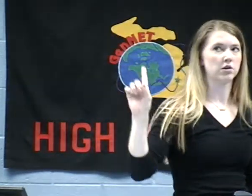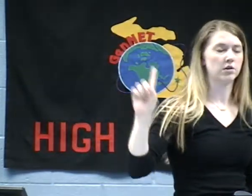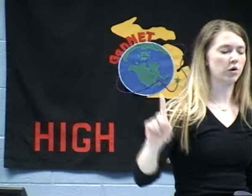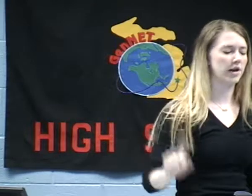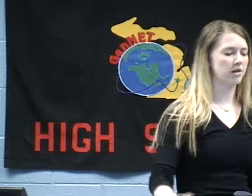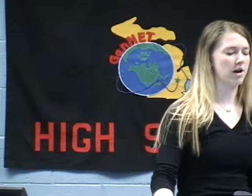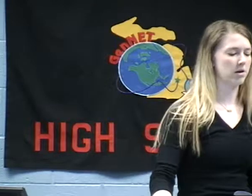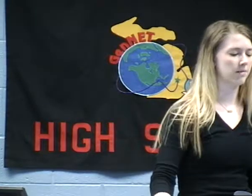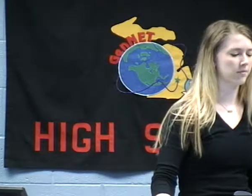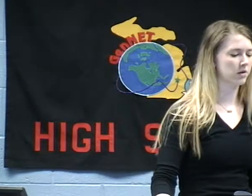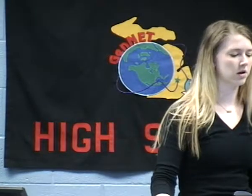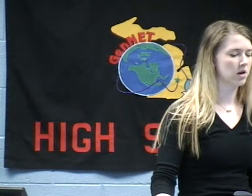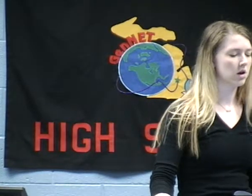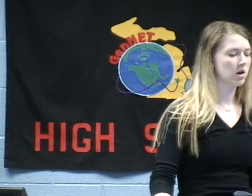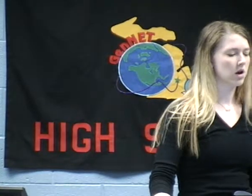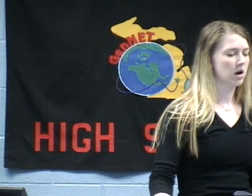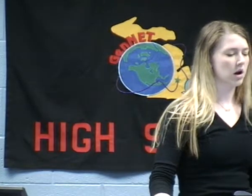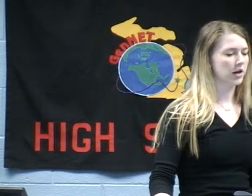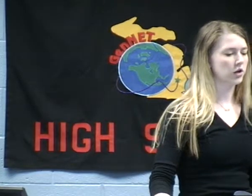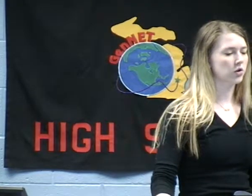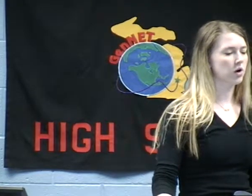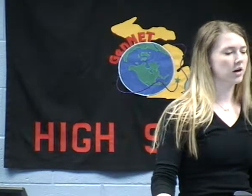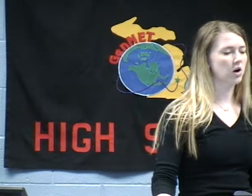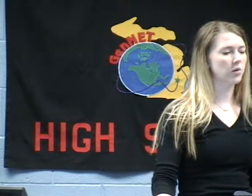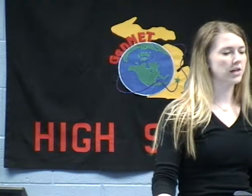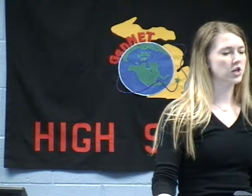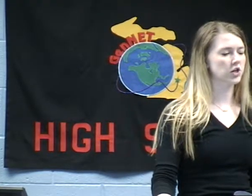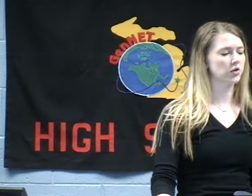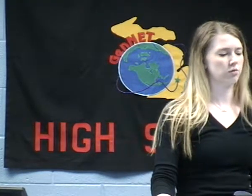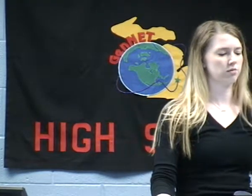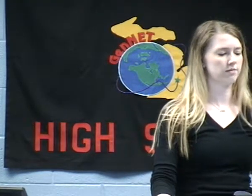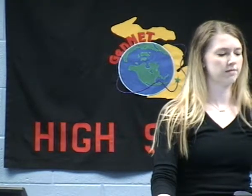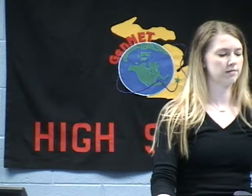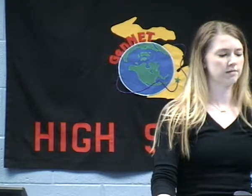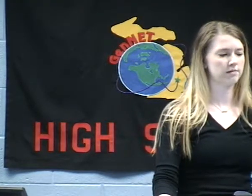Hold that thought, Emma. All right, you are going to